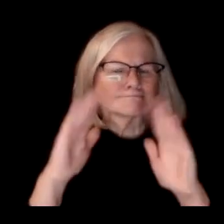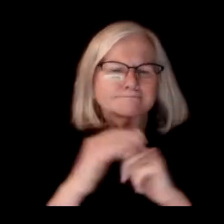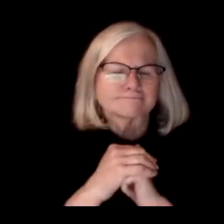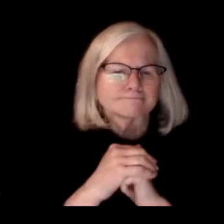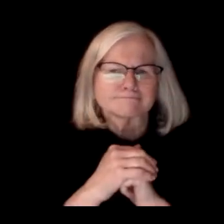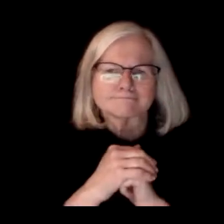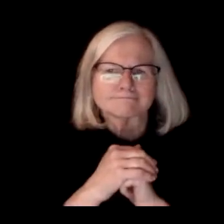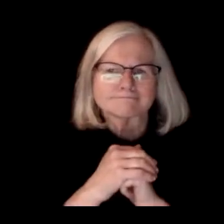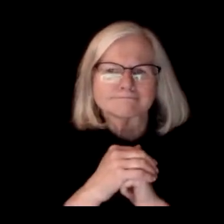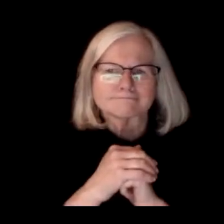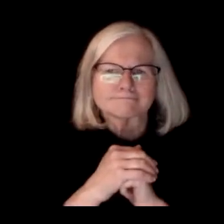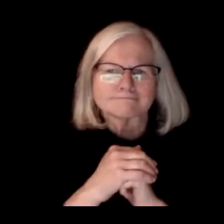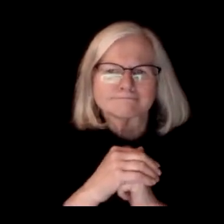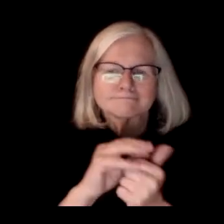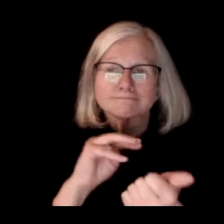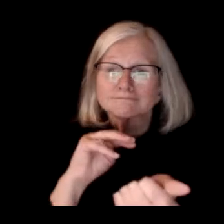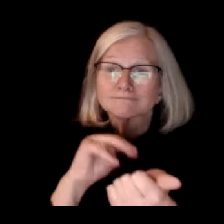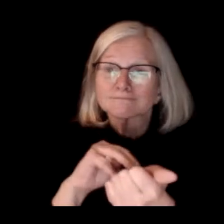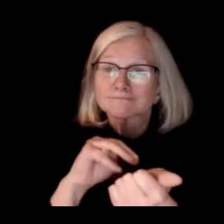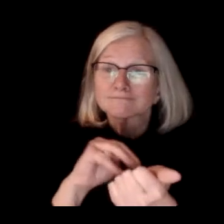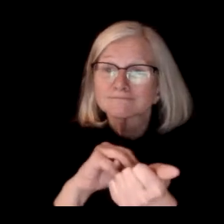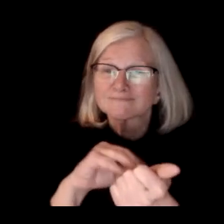that we have any,